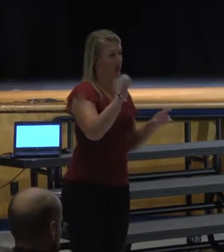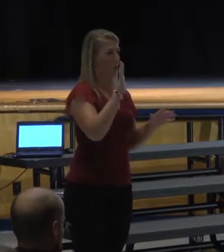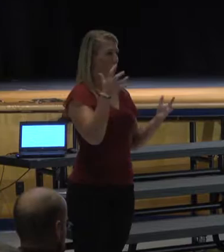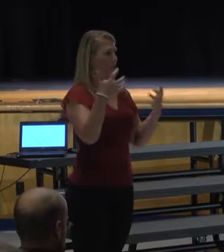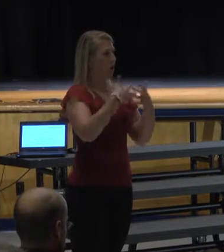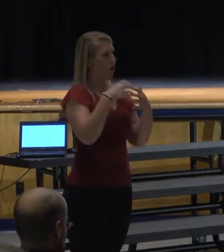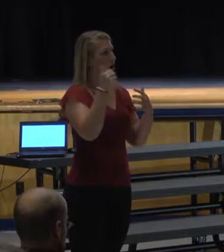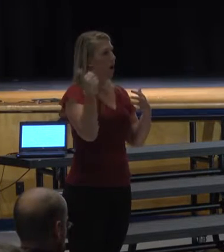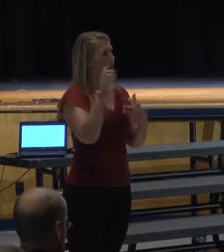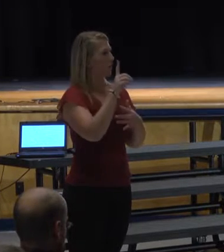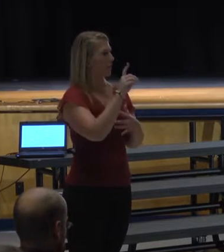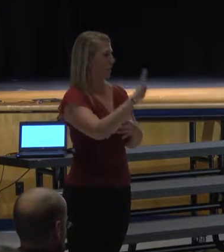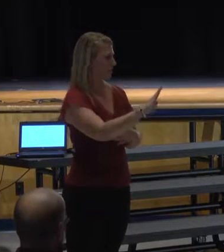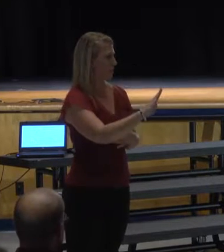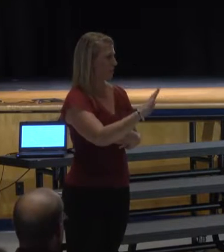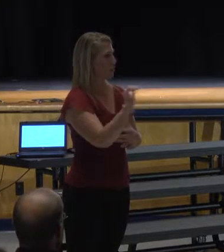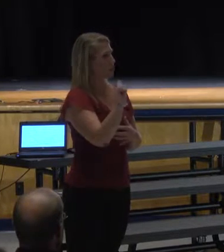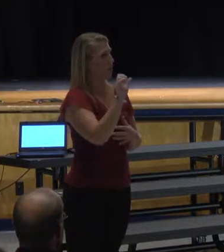Administration.